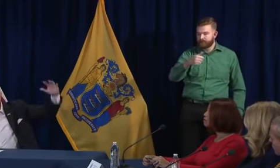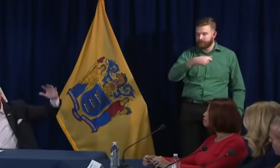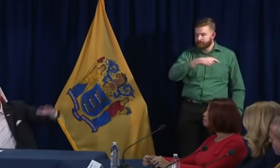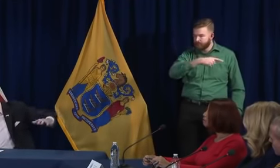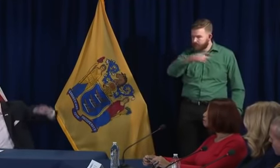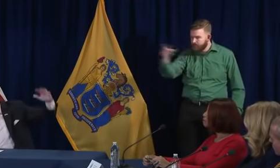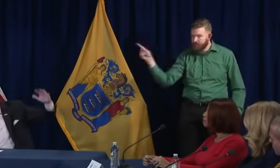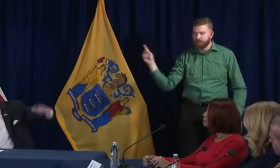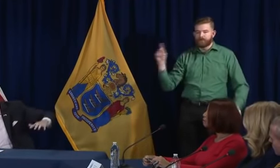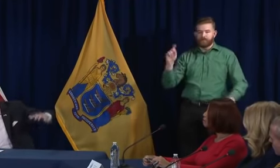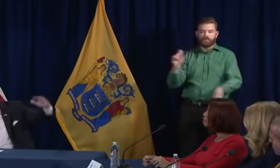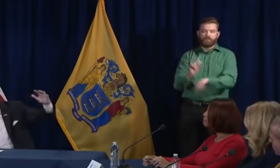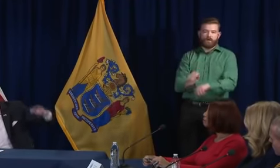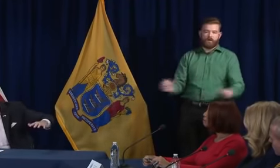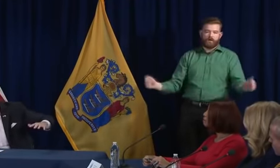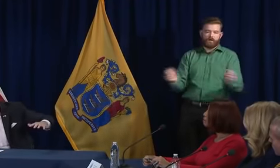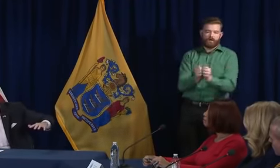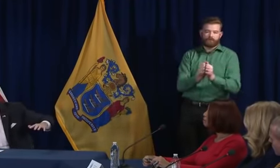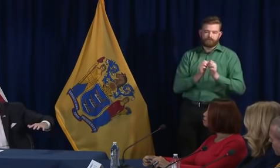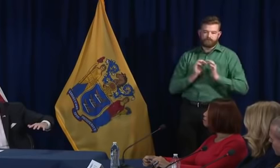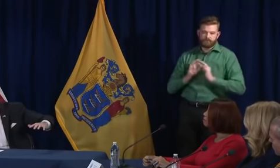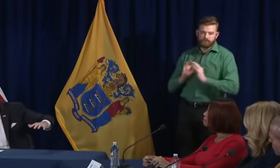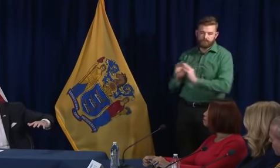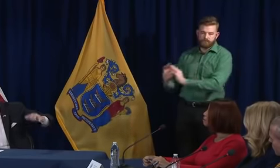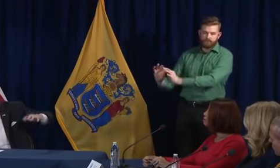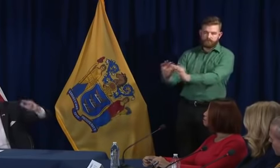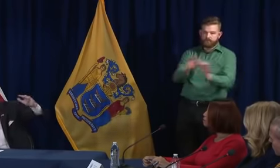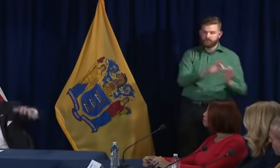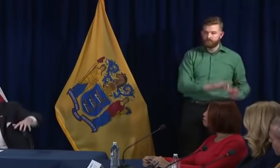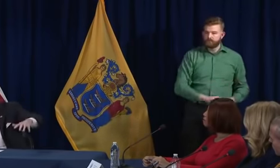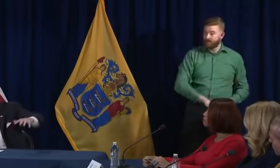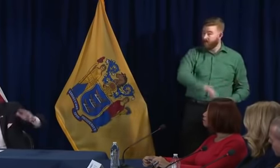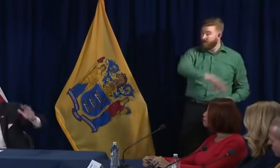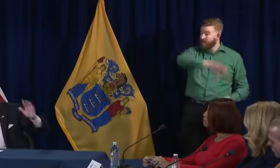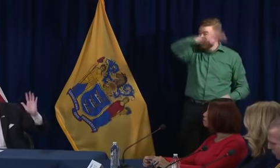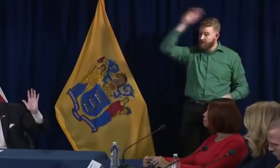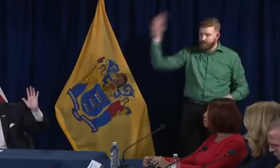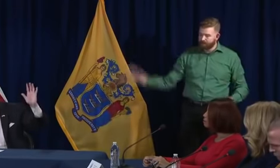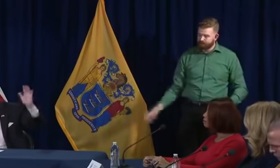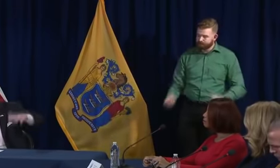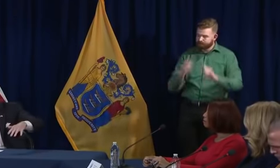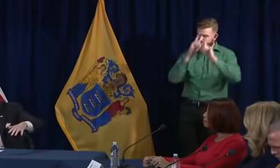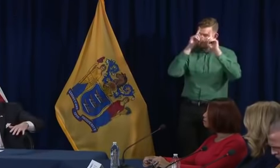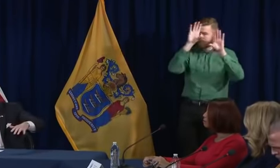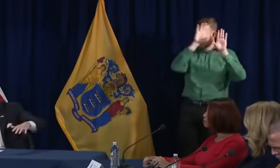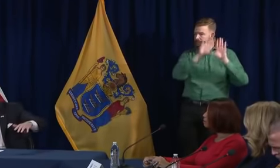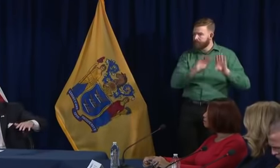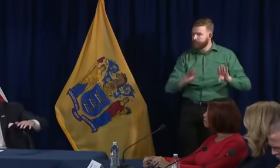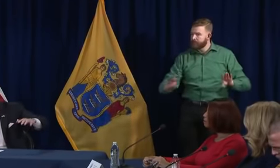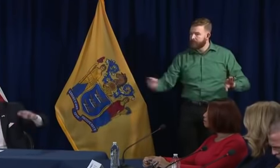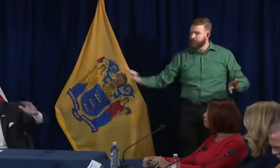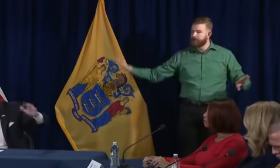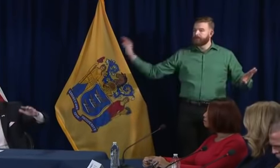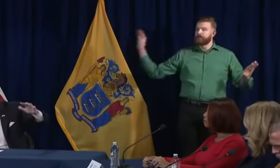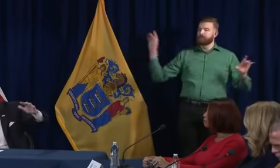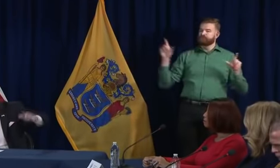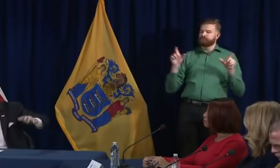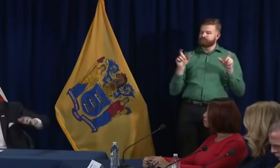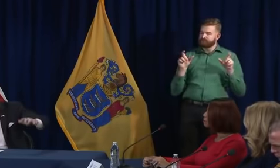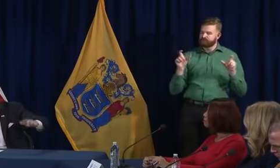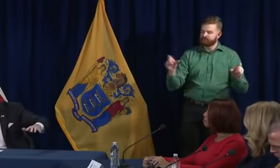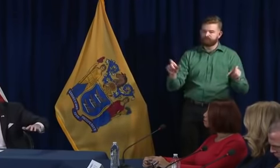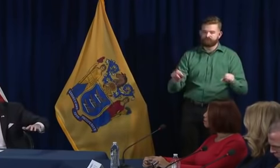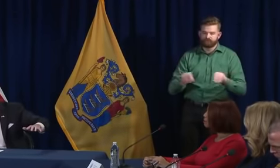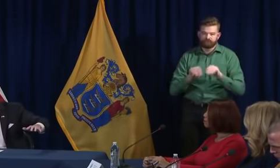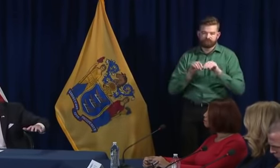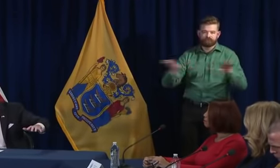This is the job over here of flattening the curve, getting out ahead of this thing, breaking the back of this is the job